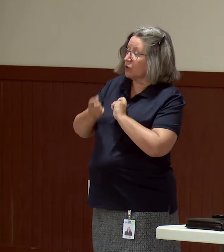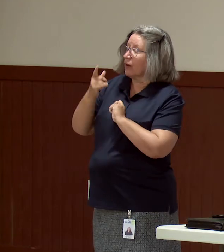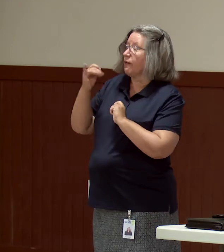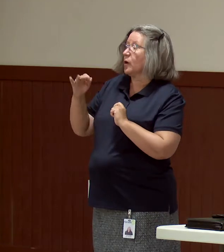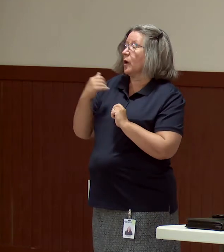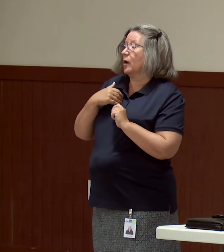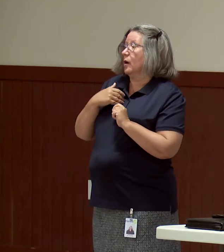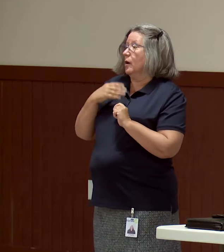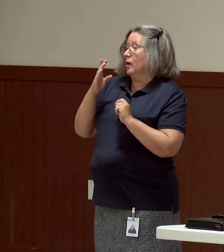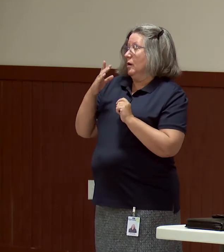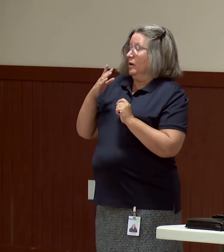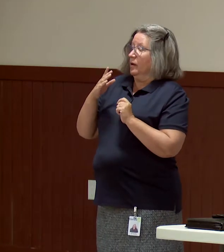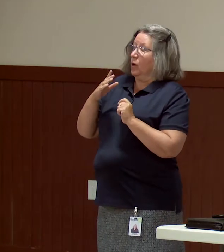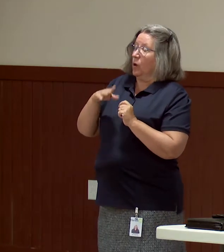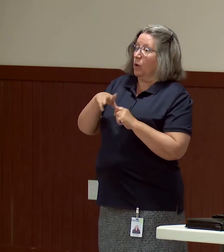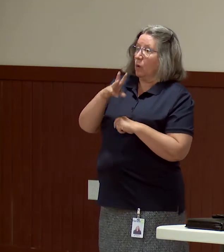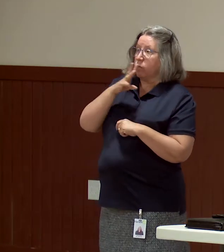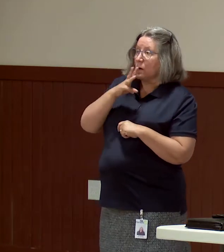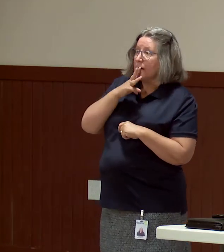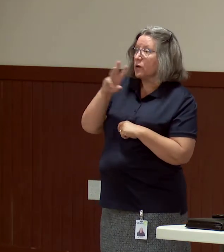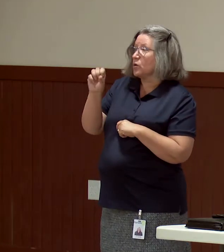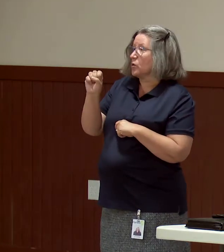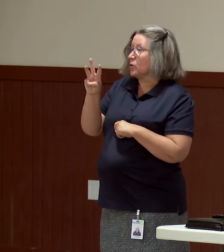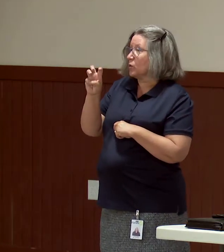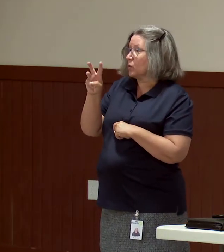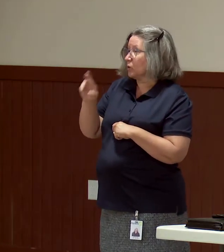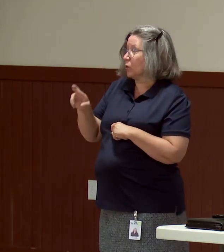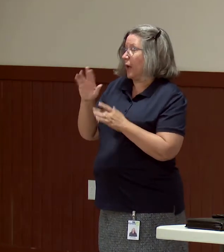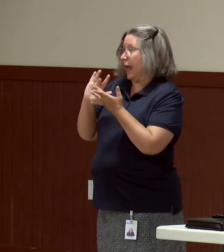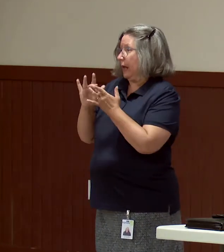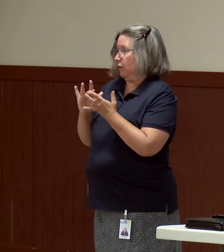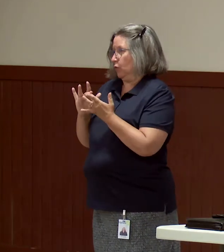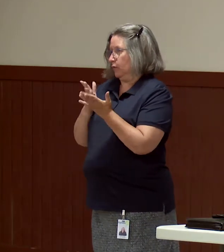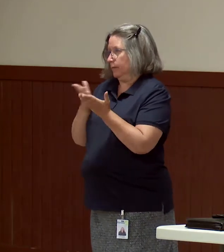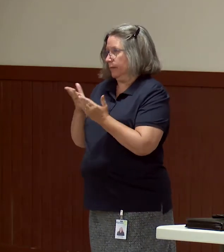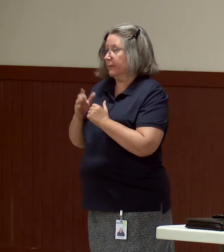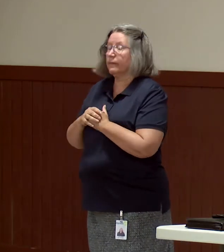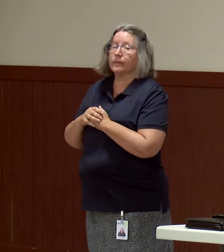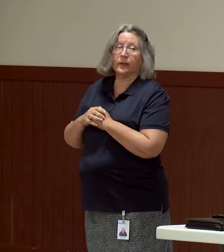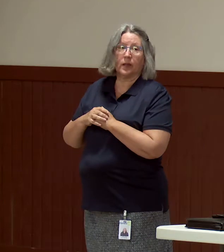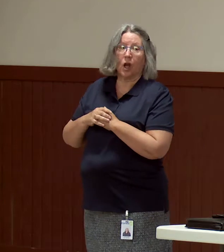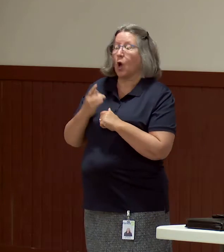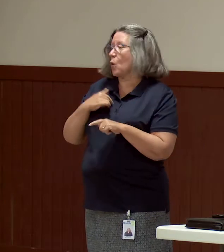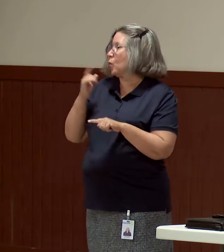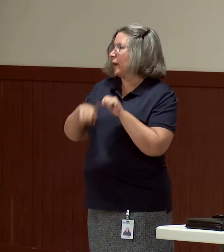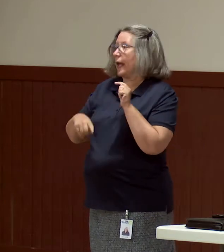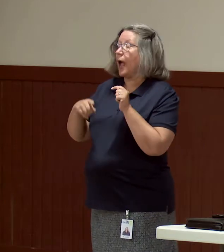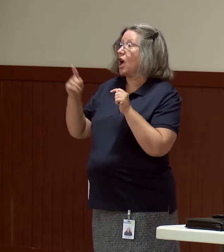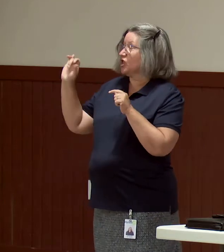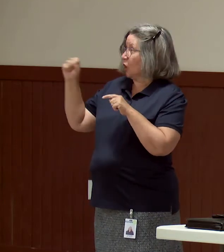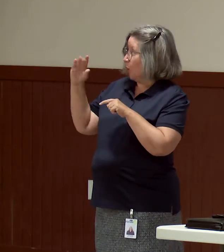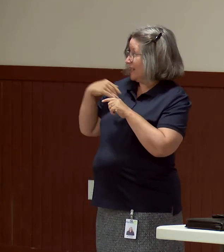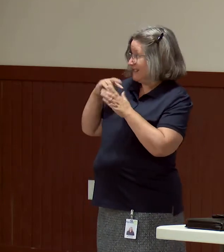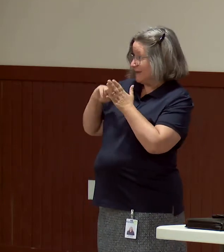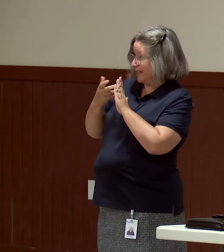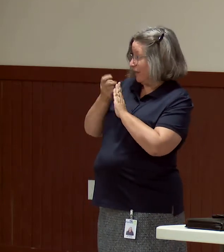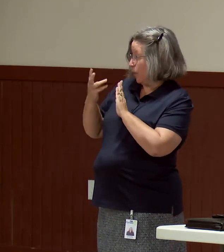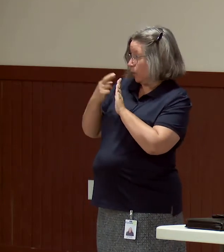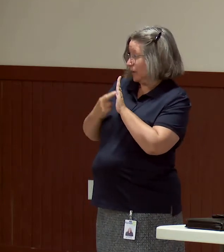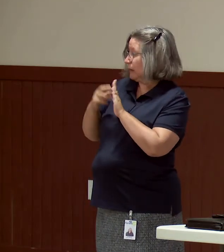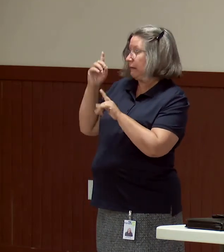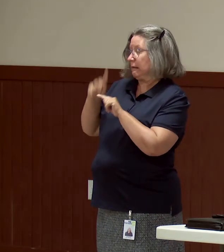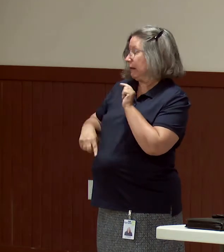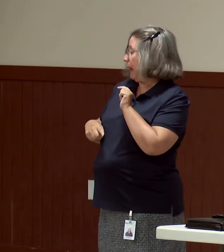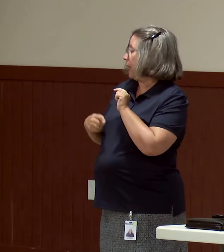infrastructure. There are also some ineligible uses. We can't make deposits into pension funds. We can't establish rainy day funds